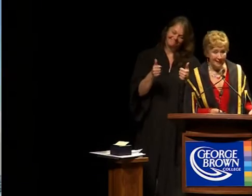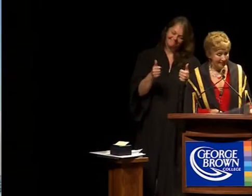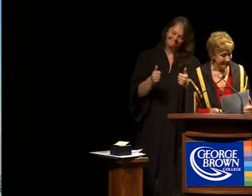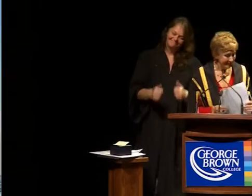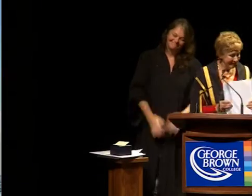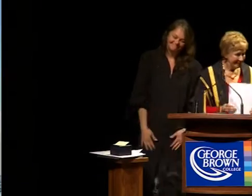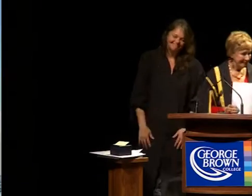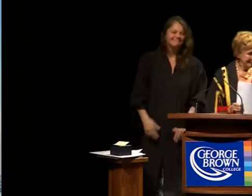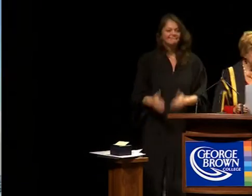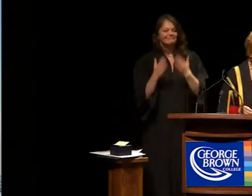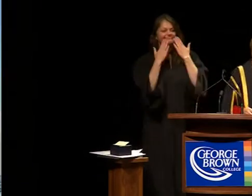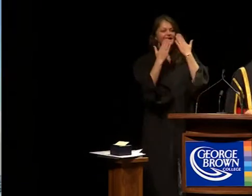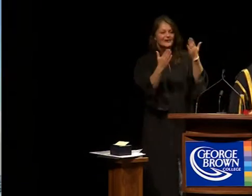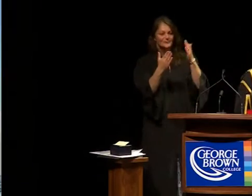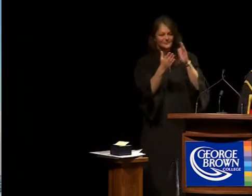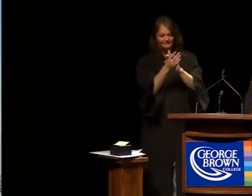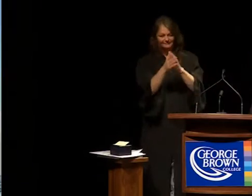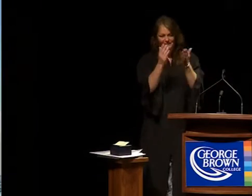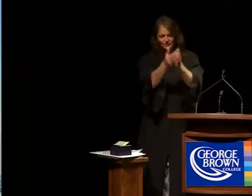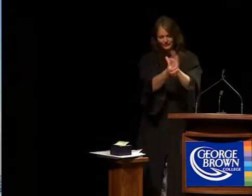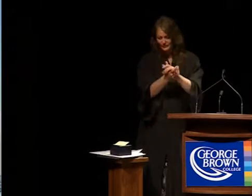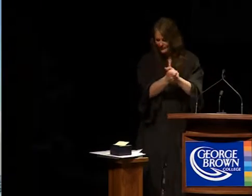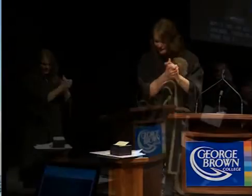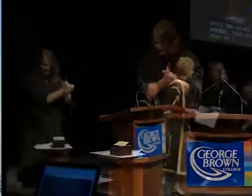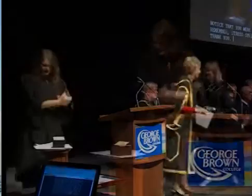everybody.